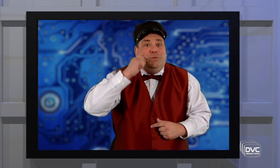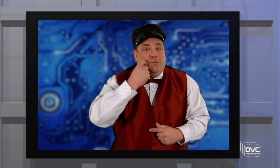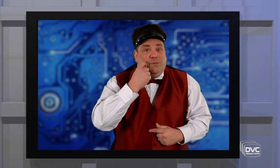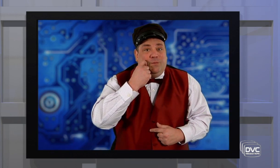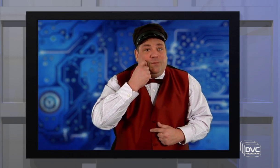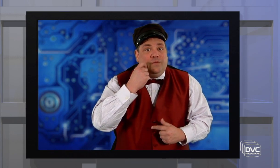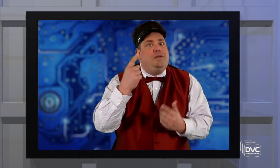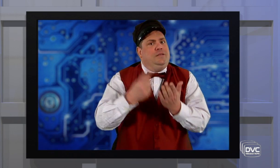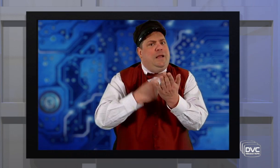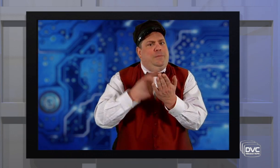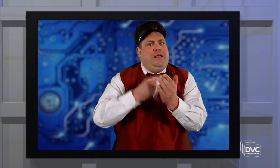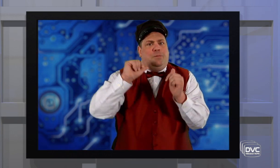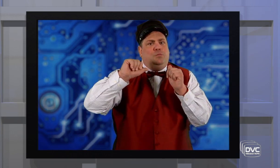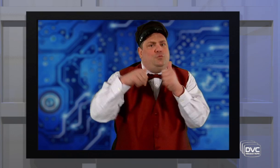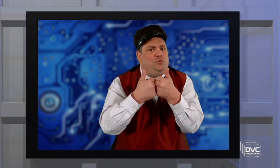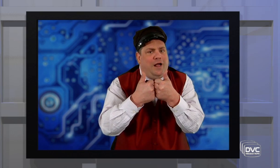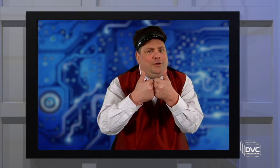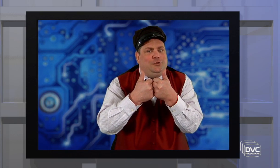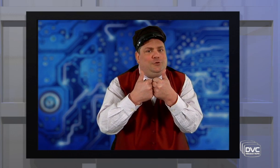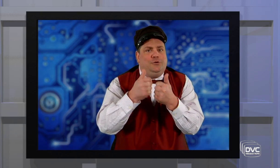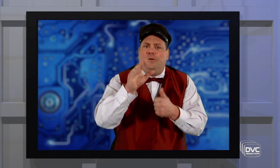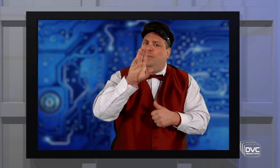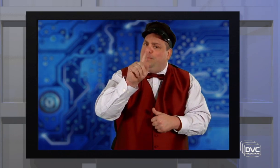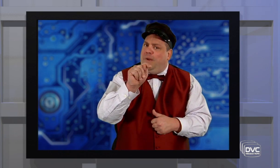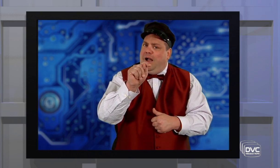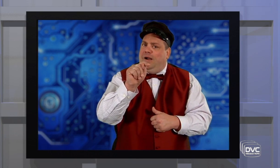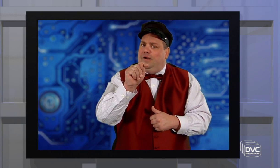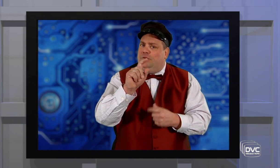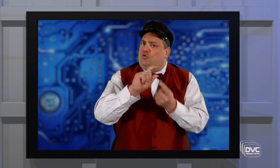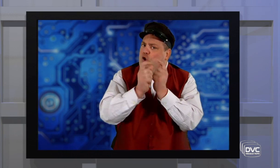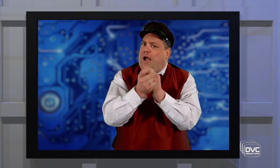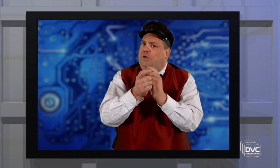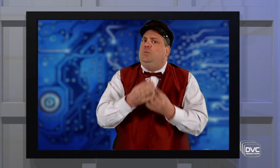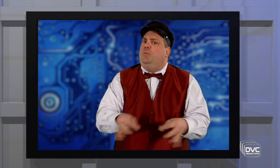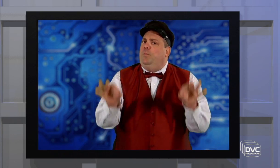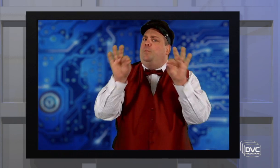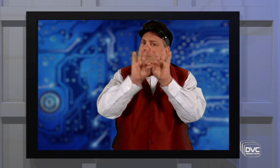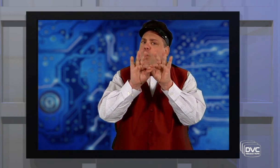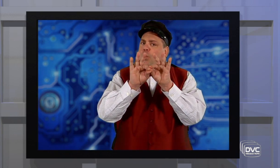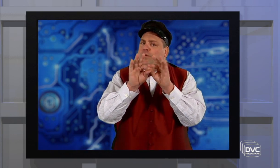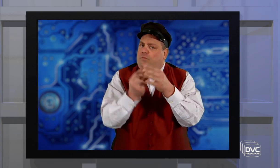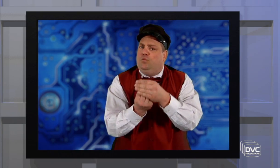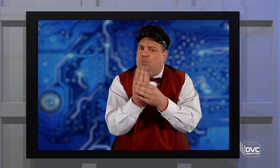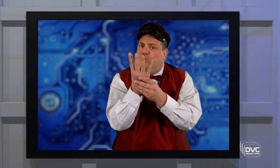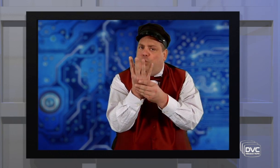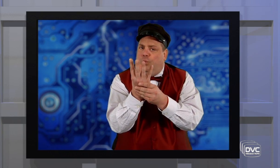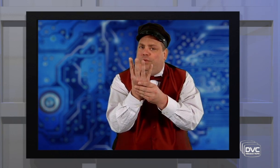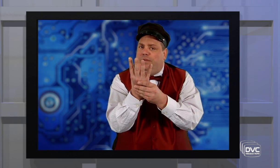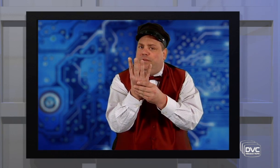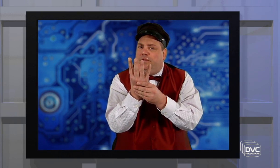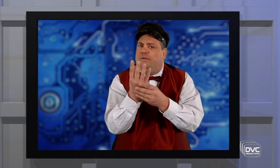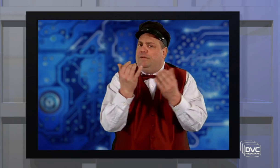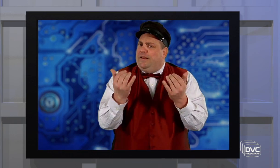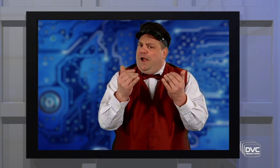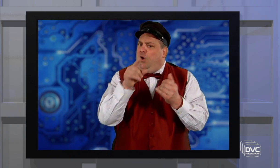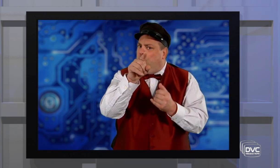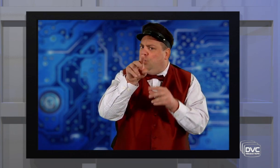cool. Sometimes it's challenging. But change is important for growing.